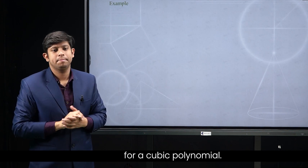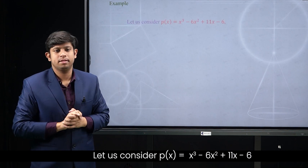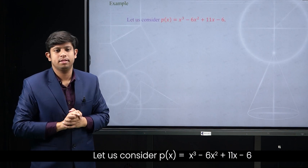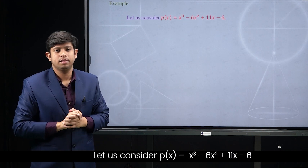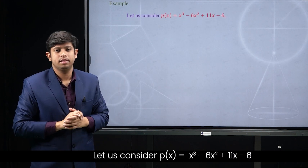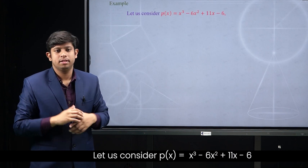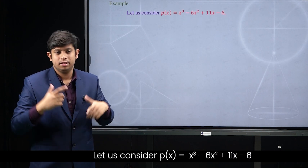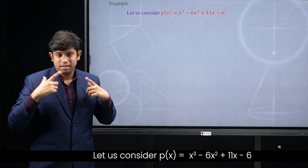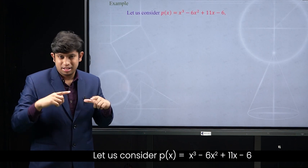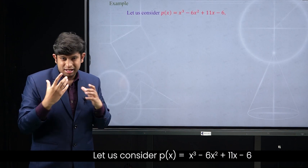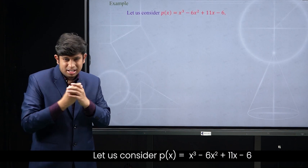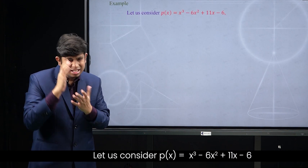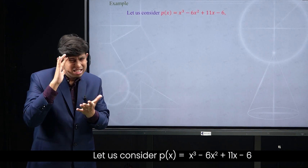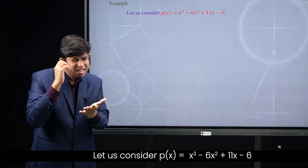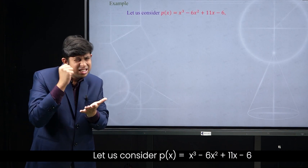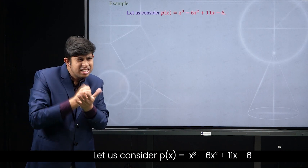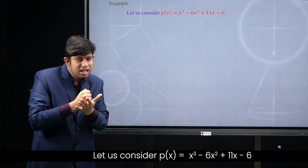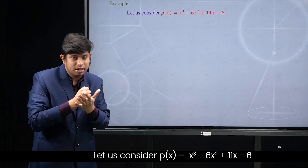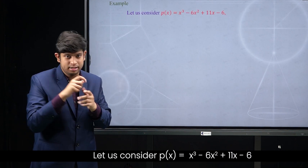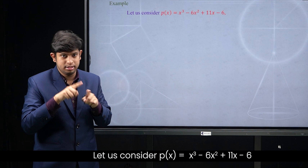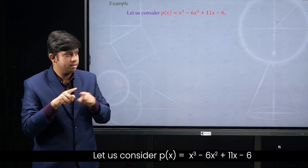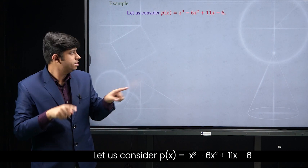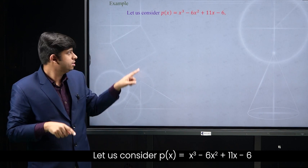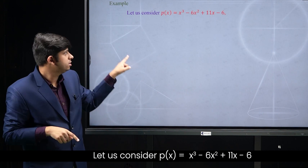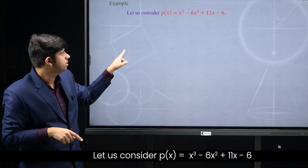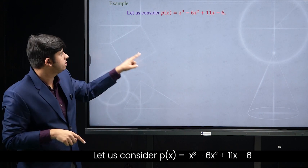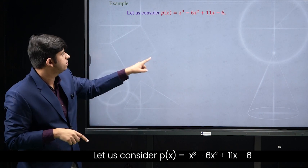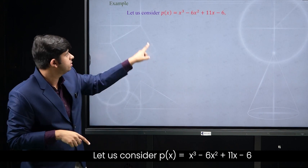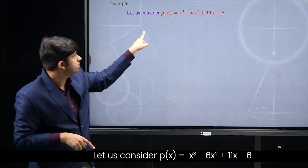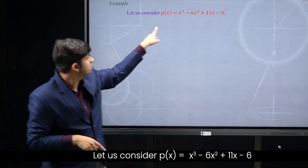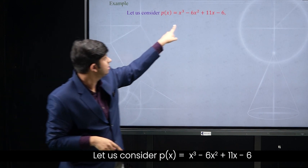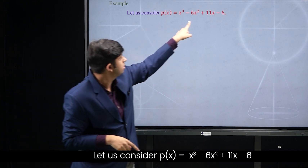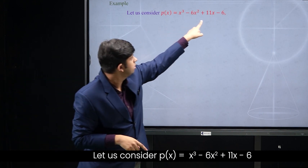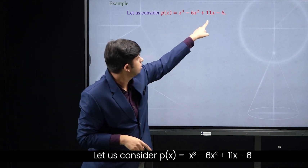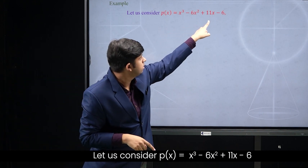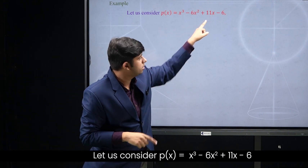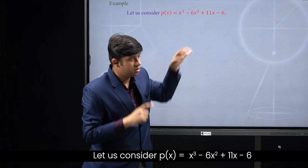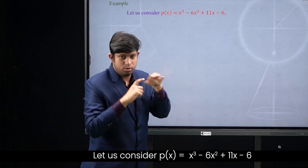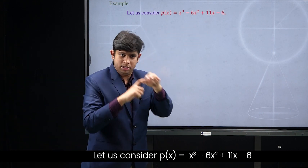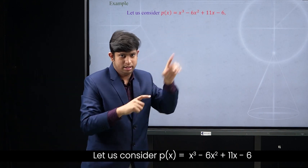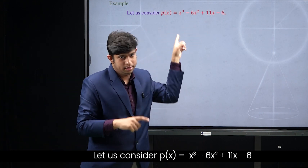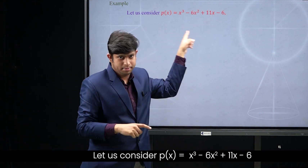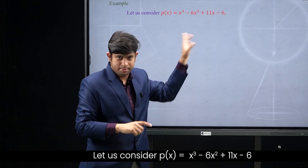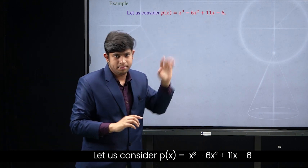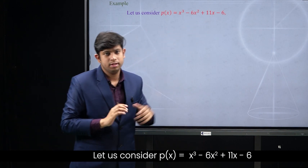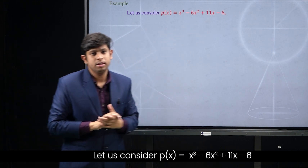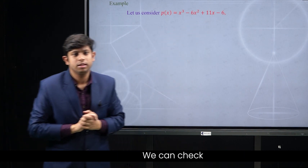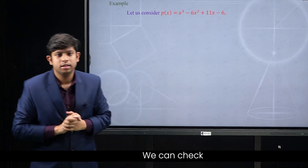Let us consider p of x is equal to x cube minus 6x square plus 11x minus 6. We can